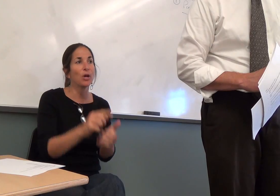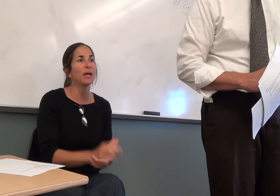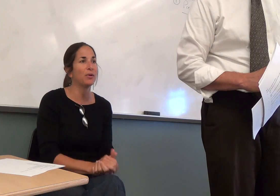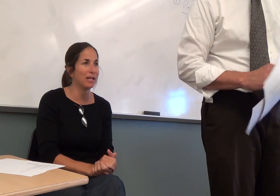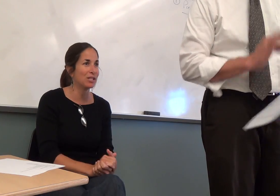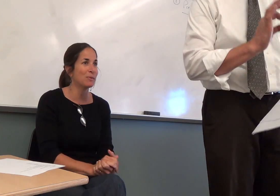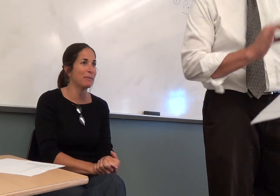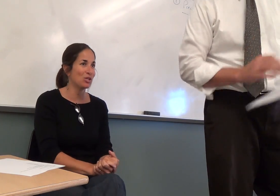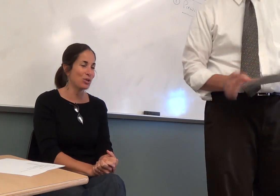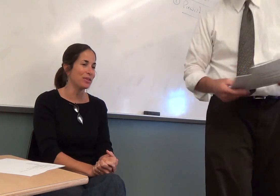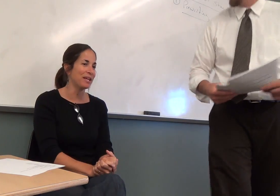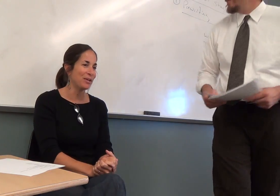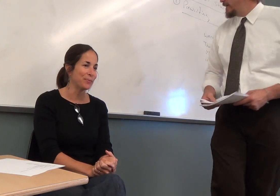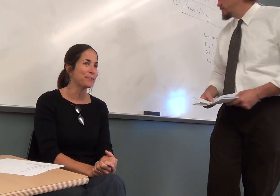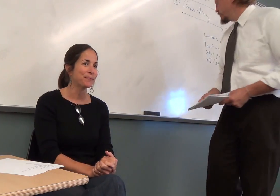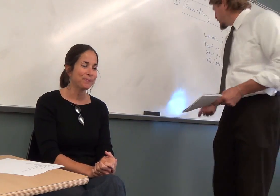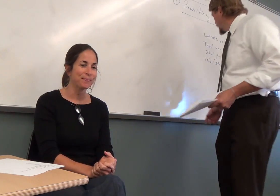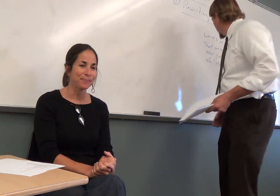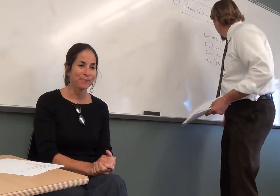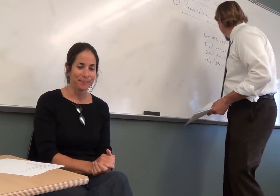Okay, great. I just want to make sure. Thank you.